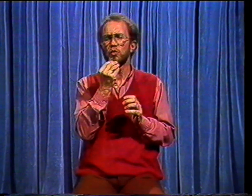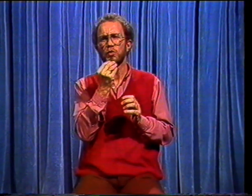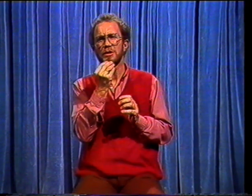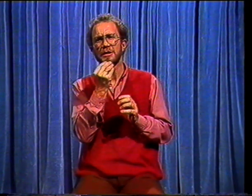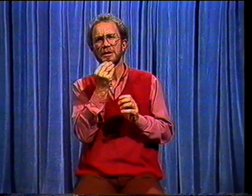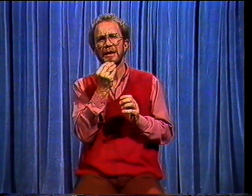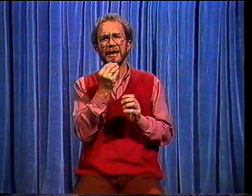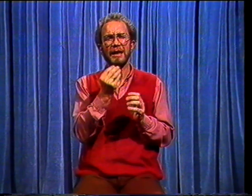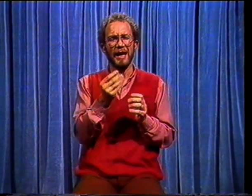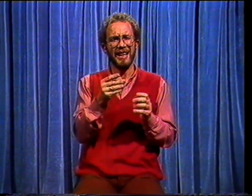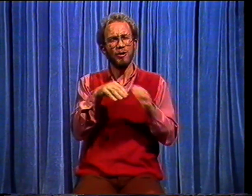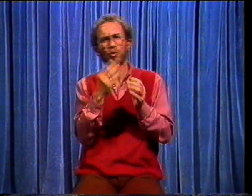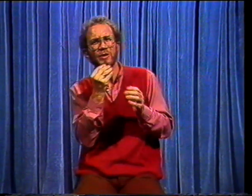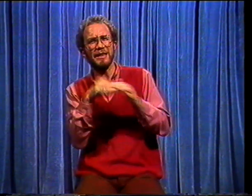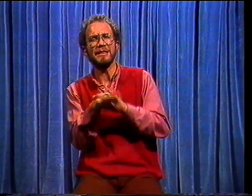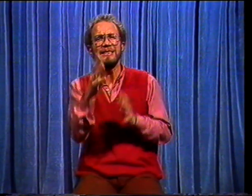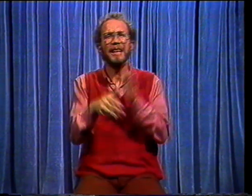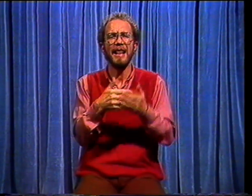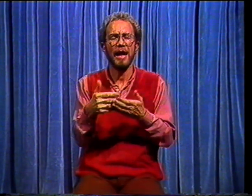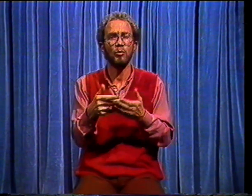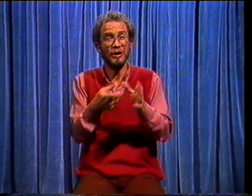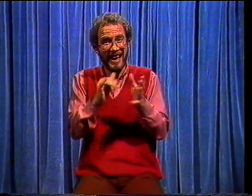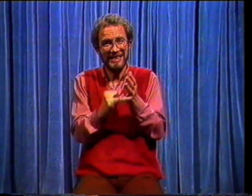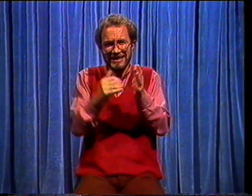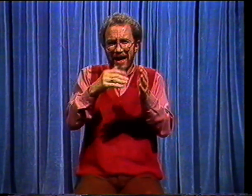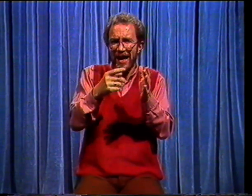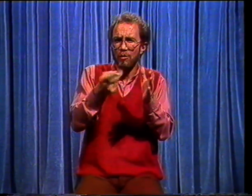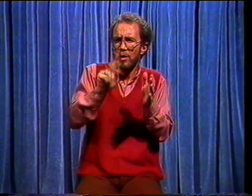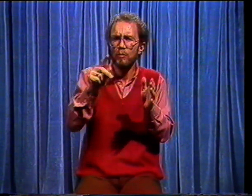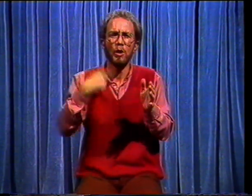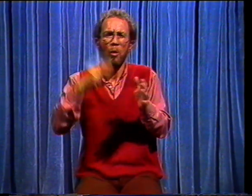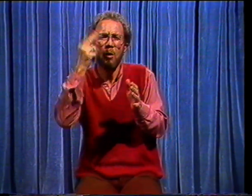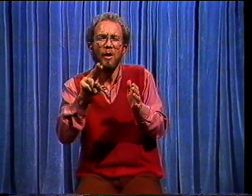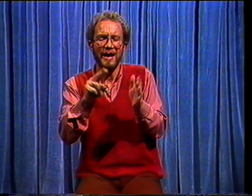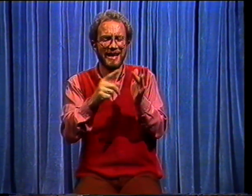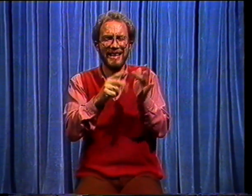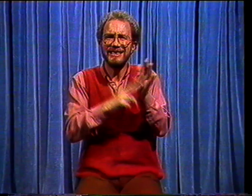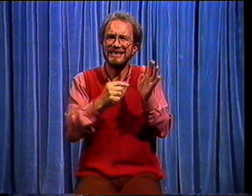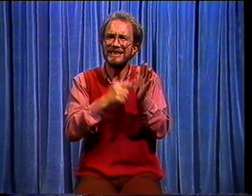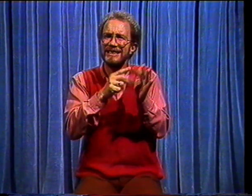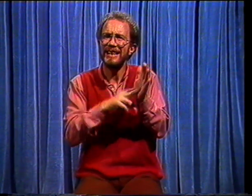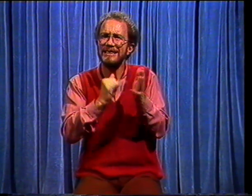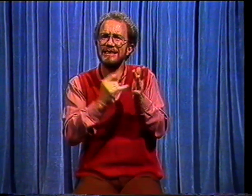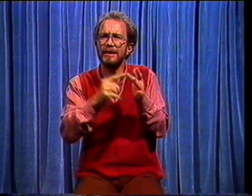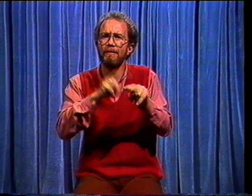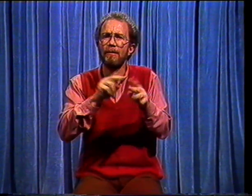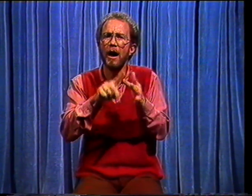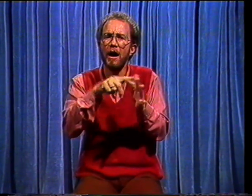They're used in sign language as what we call an intensifier.